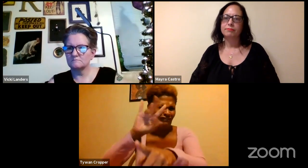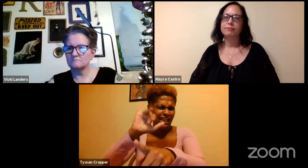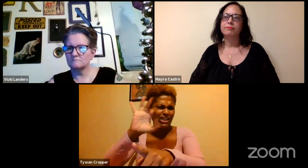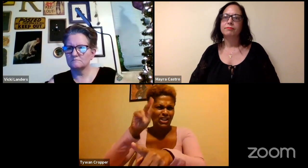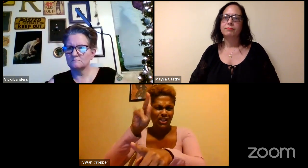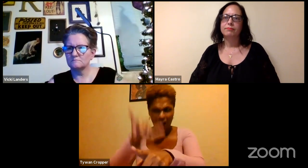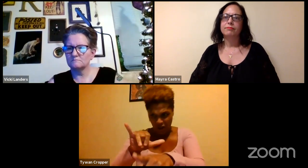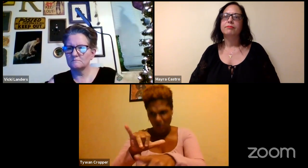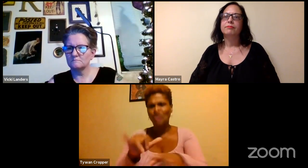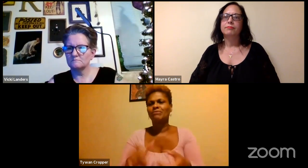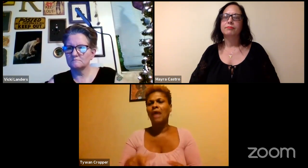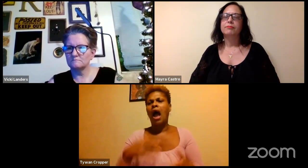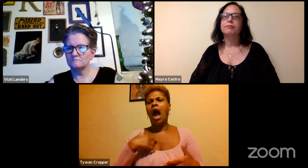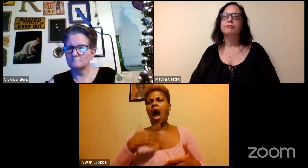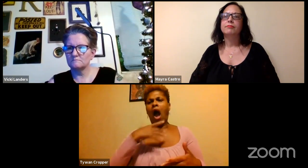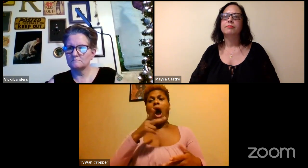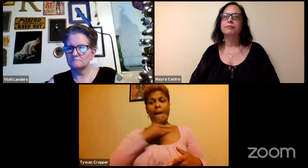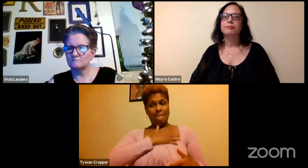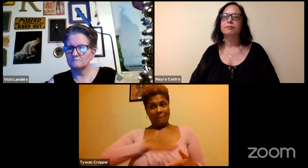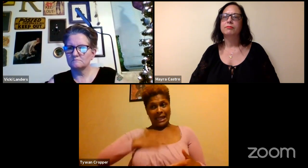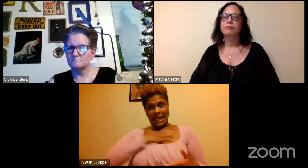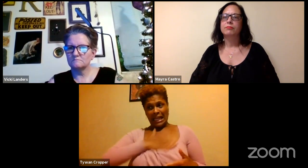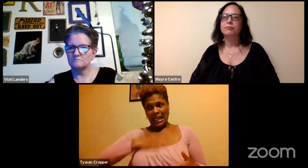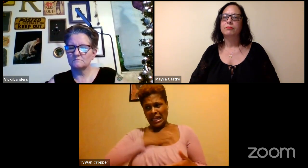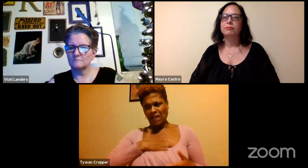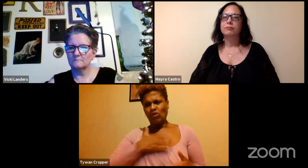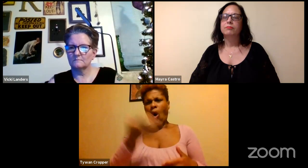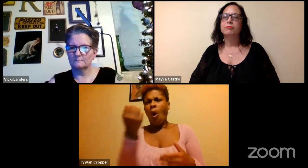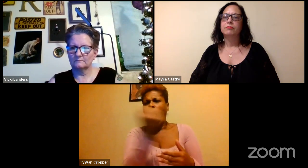today. Thank you, everyone. I want to thank Vicki.